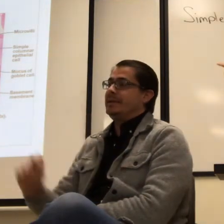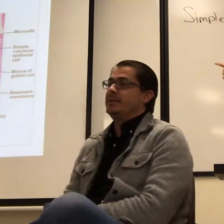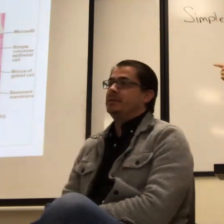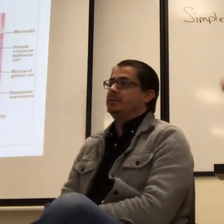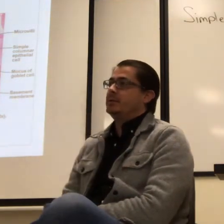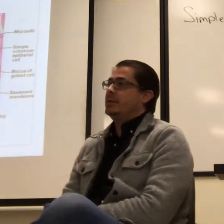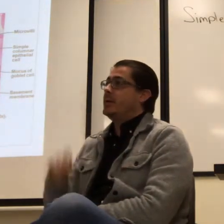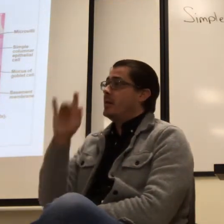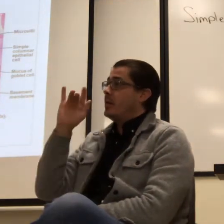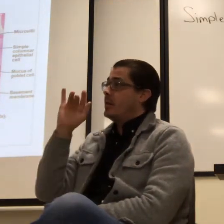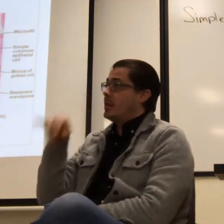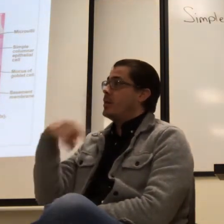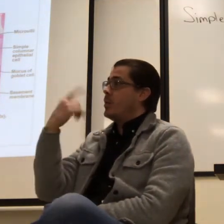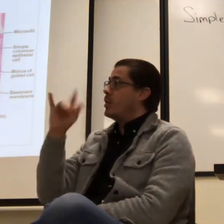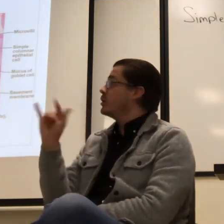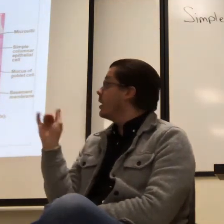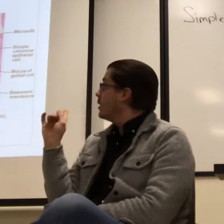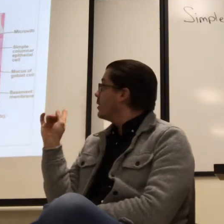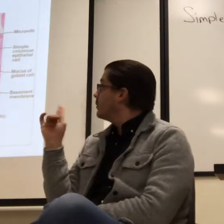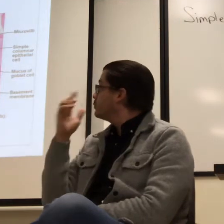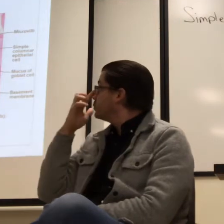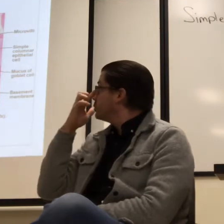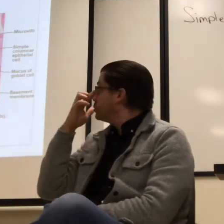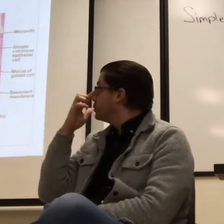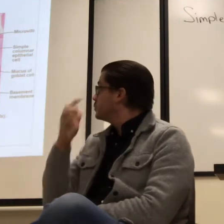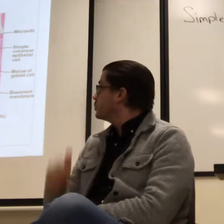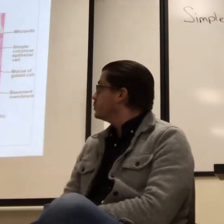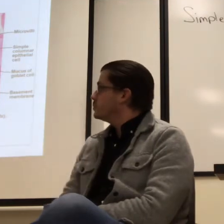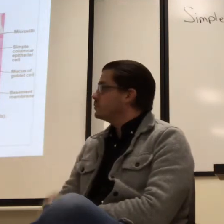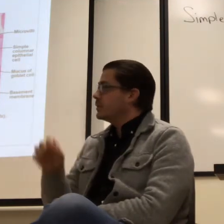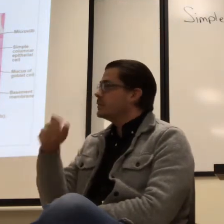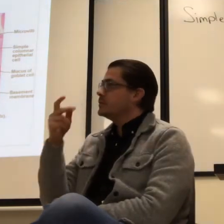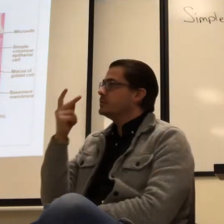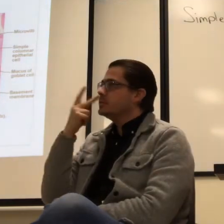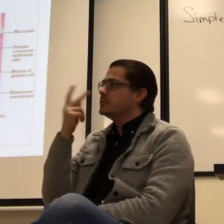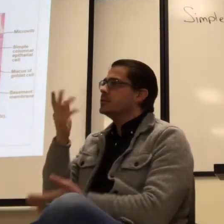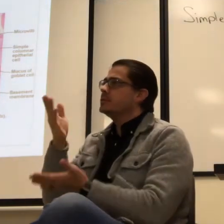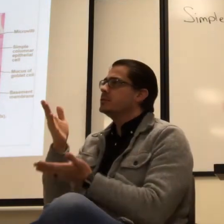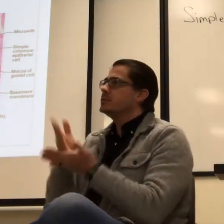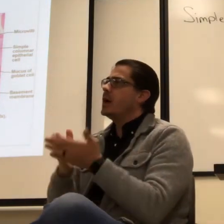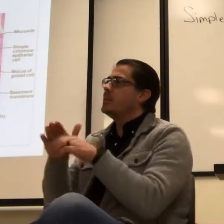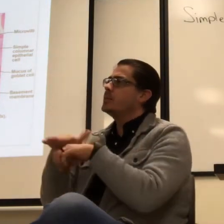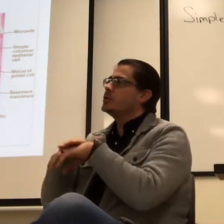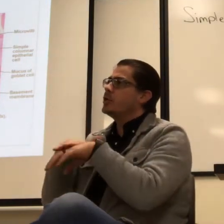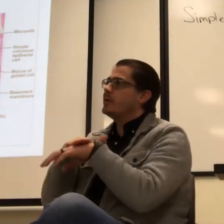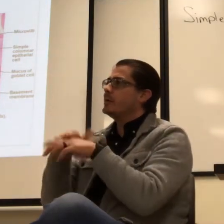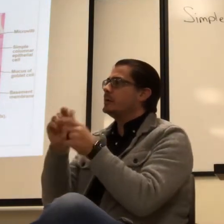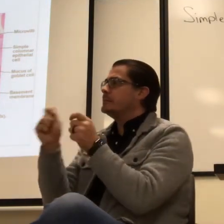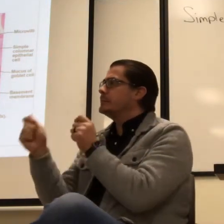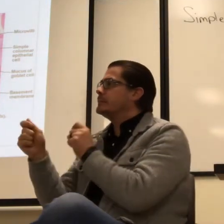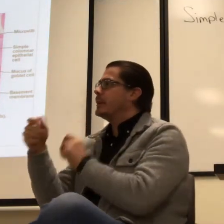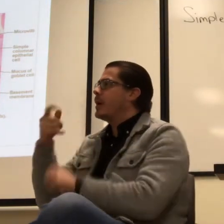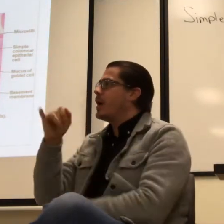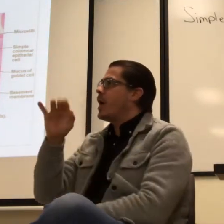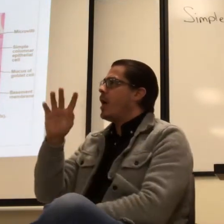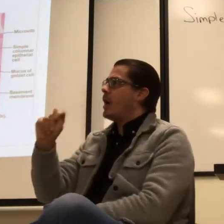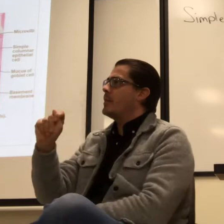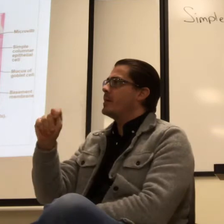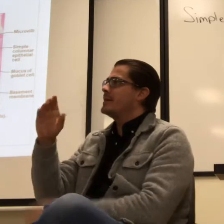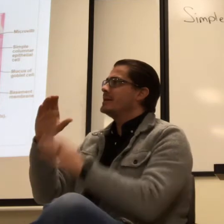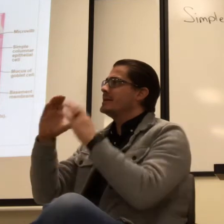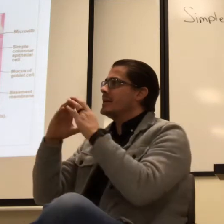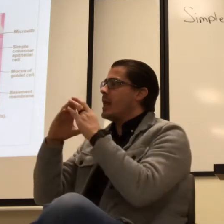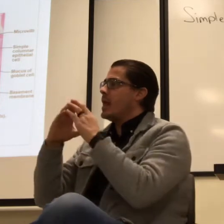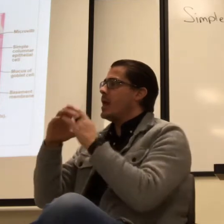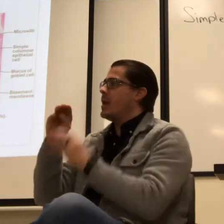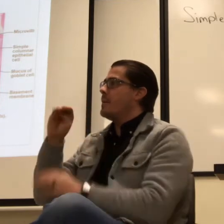That's what it looks like. You even see some surface modifications there. I see goblet cell and microvilli